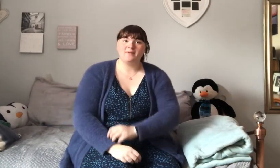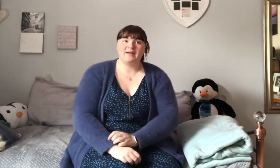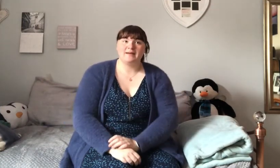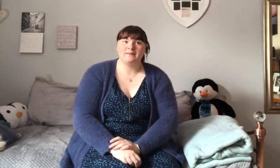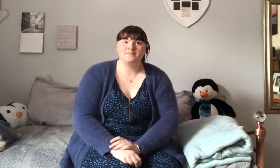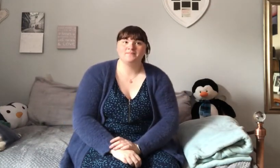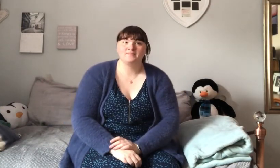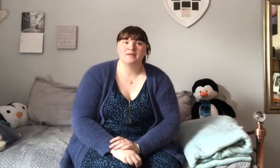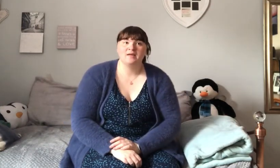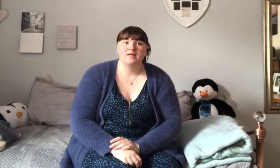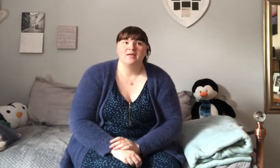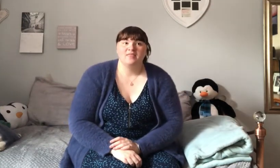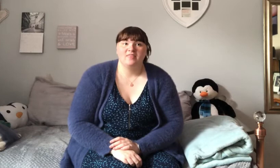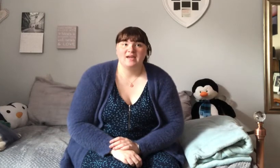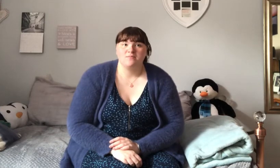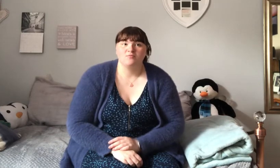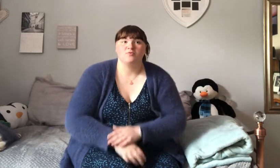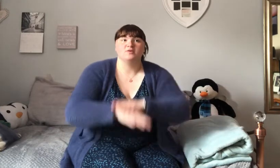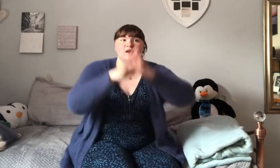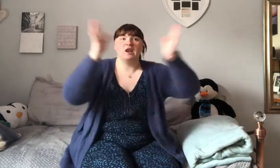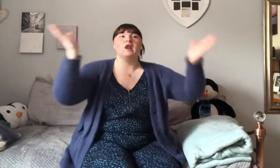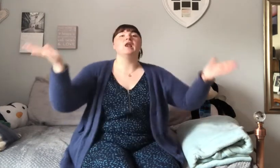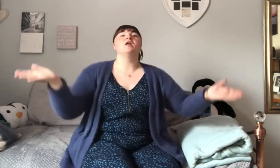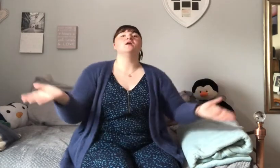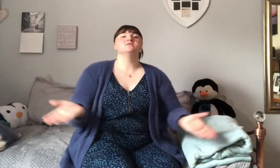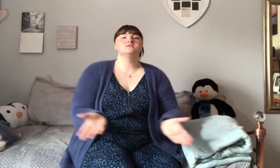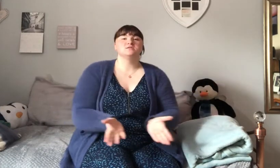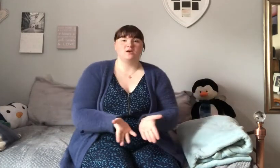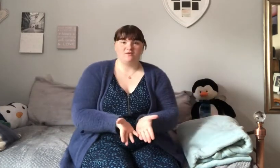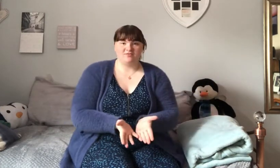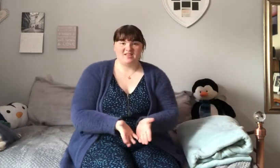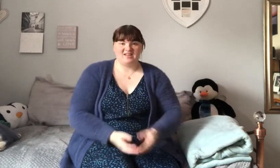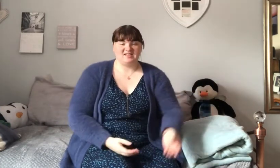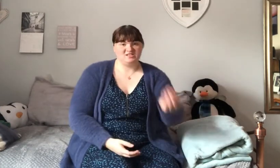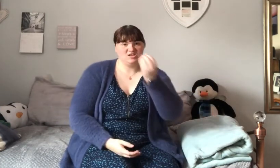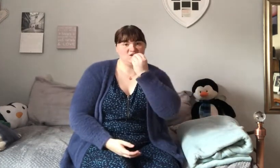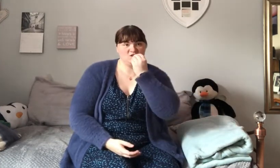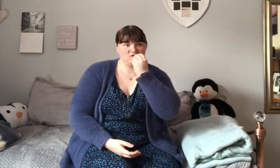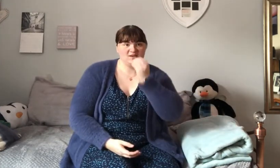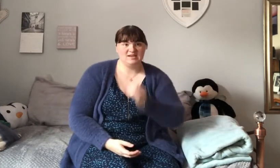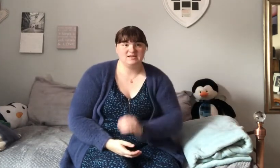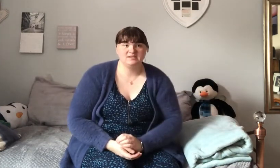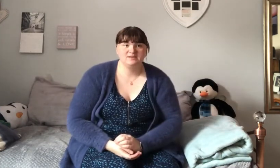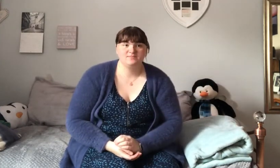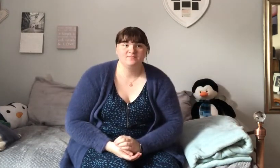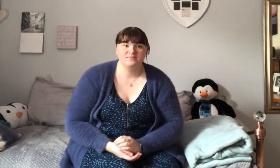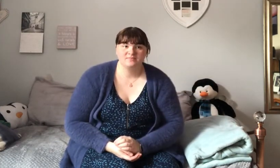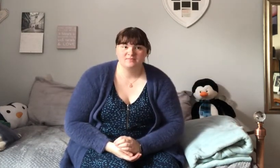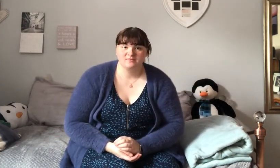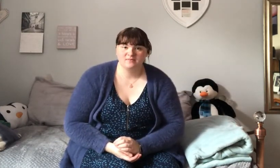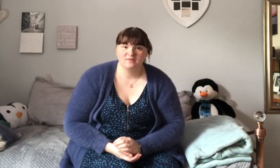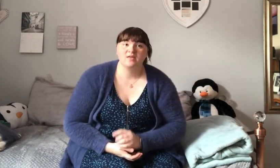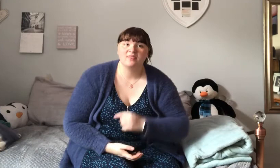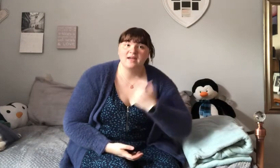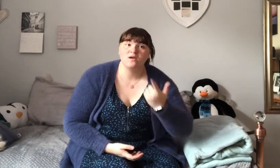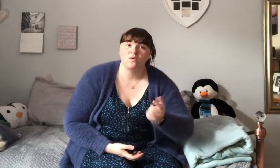shopping. They brought lots of things to eat. They